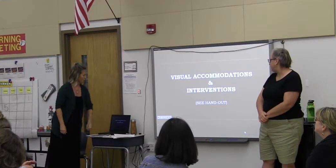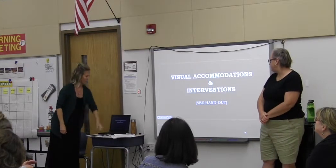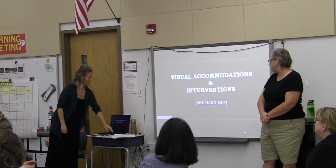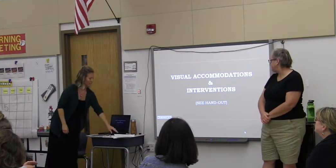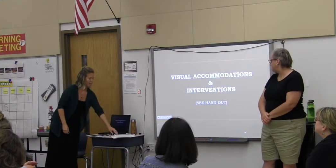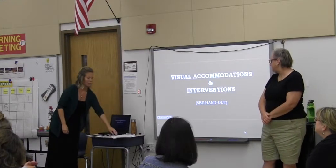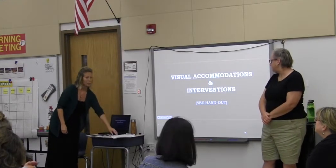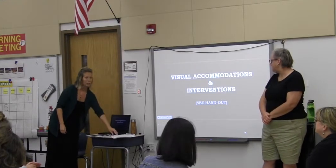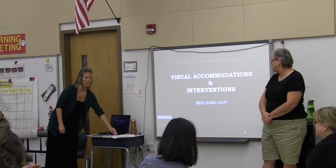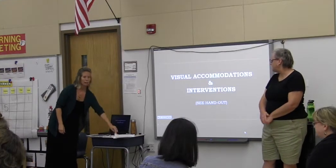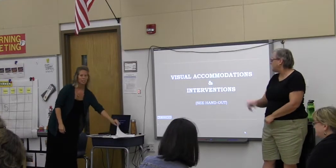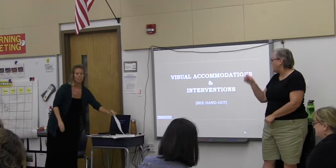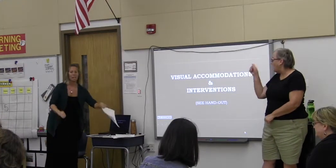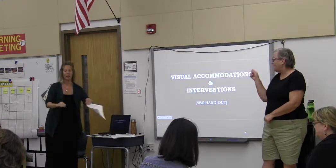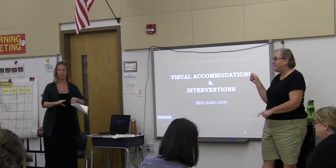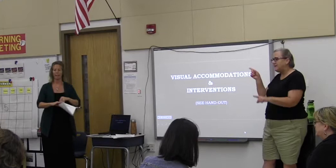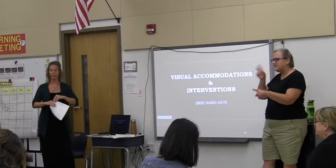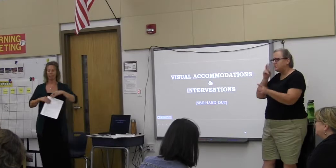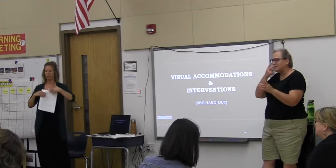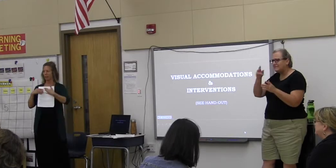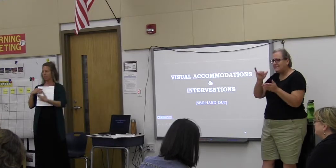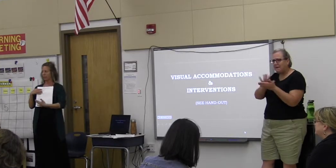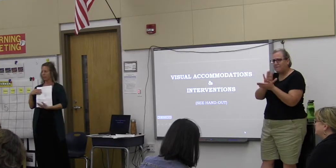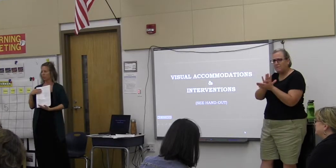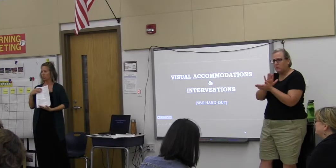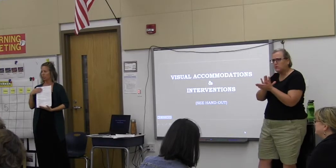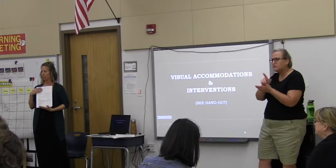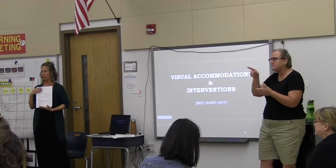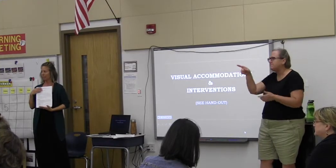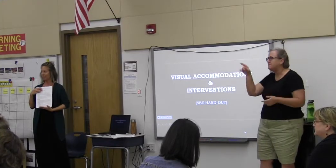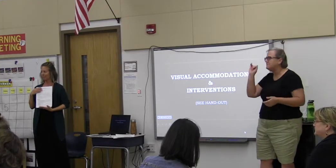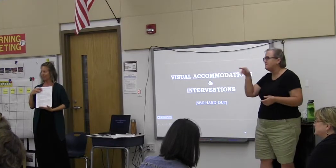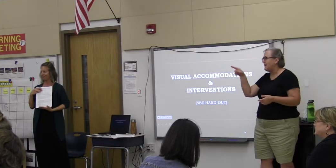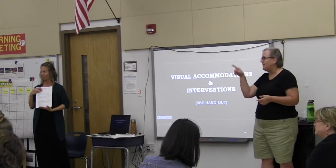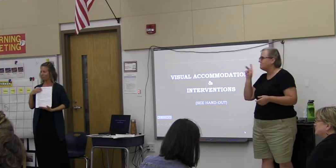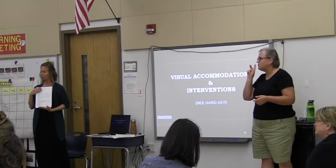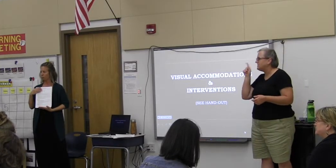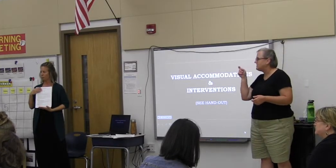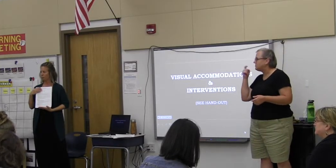Okay, this is where you guys are gonna look at the handout that Chris had just handed out.